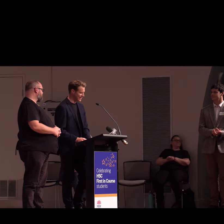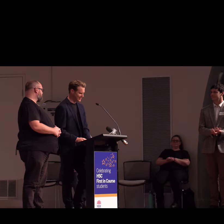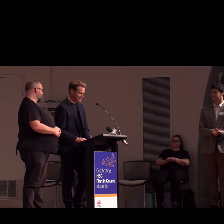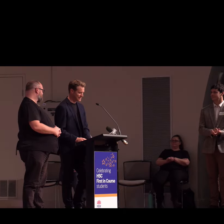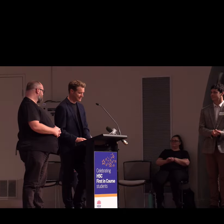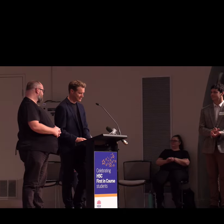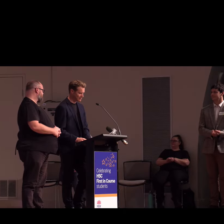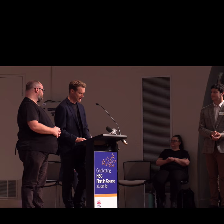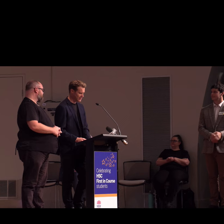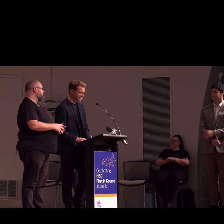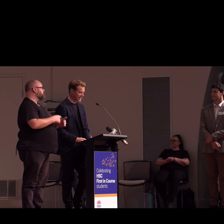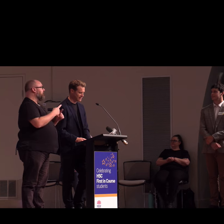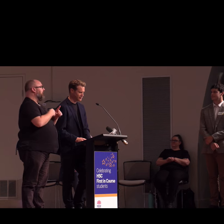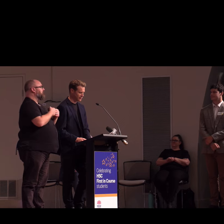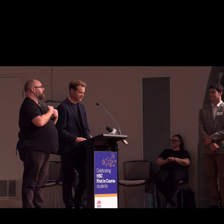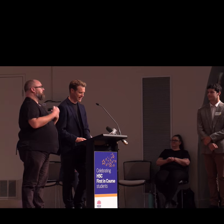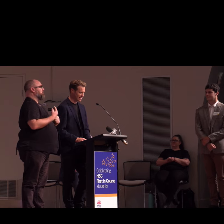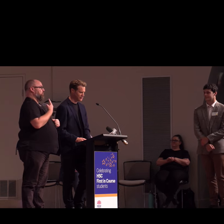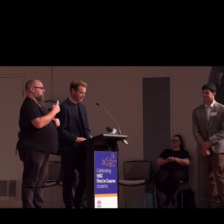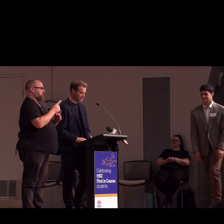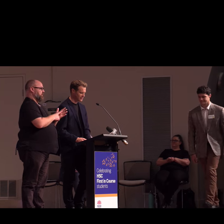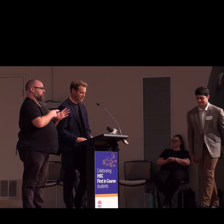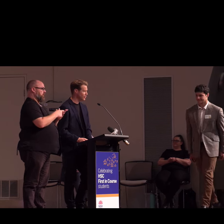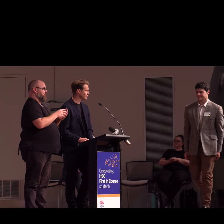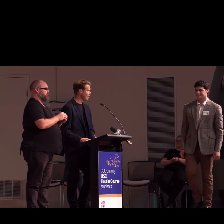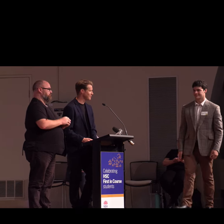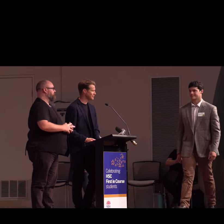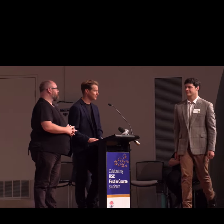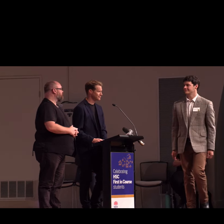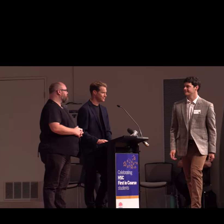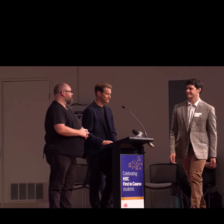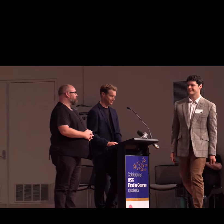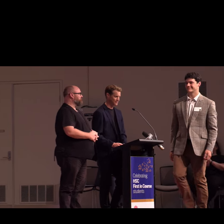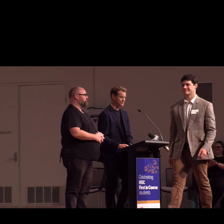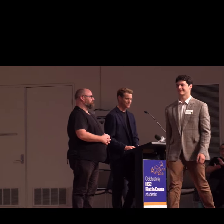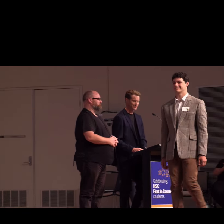In English Extension 1, Jacob John Stanley Johnston, Knox Grammar School.